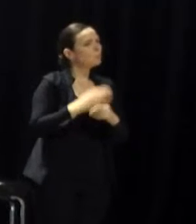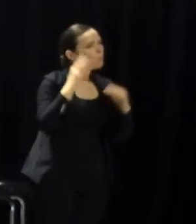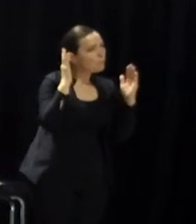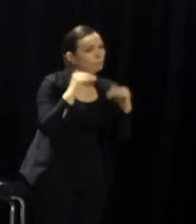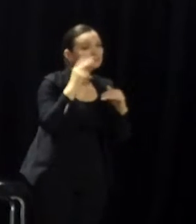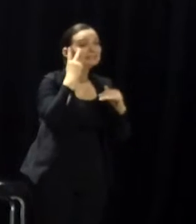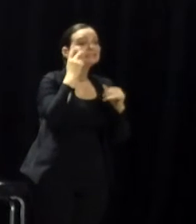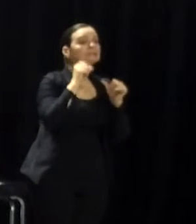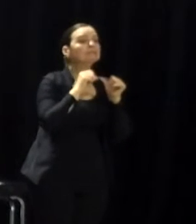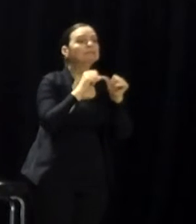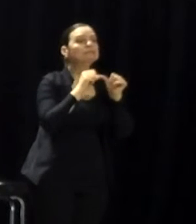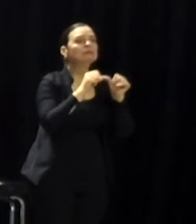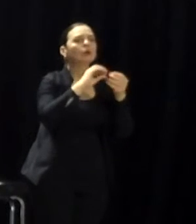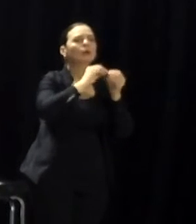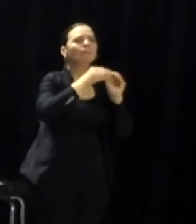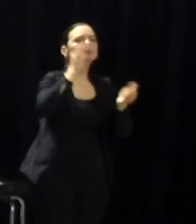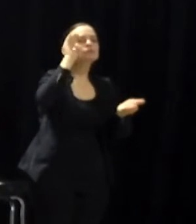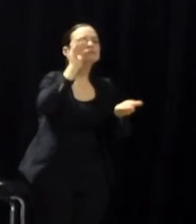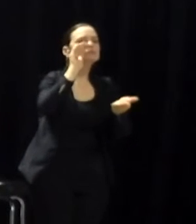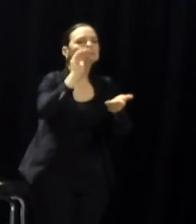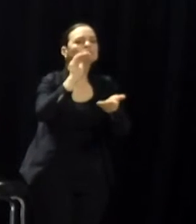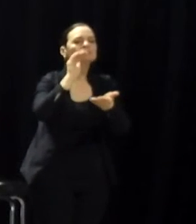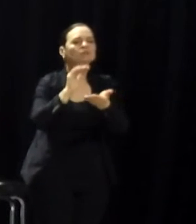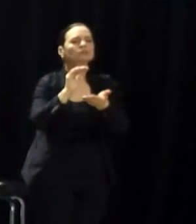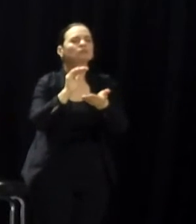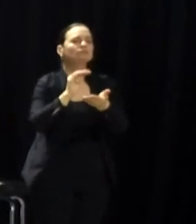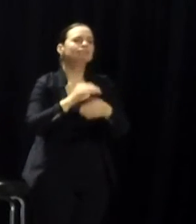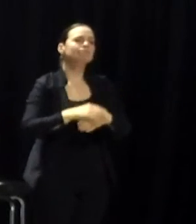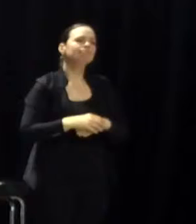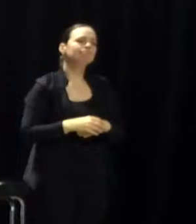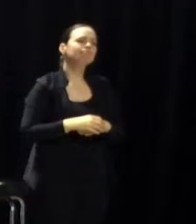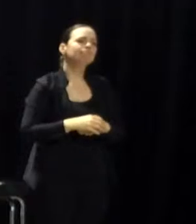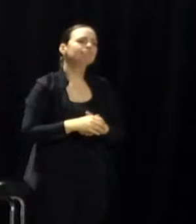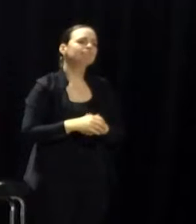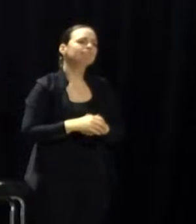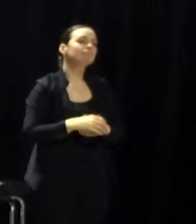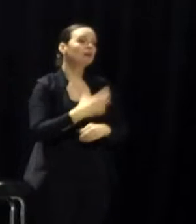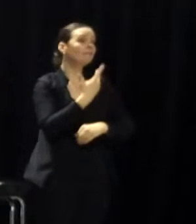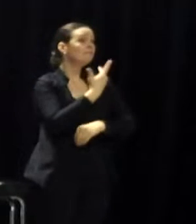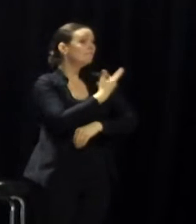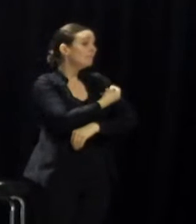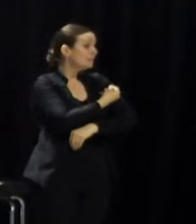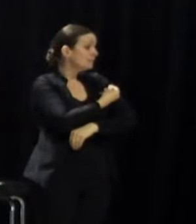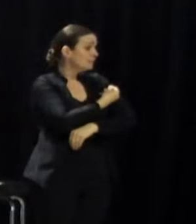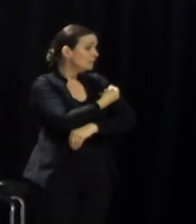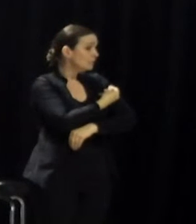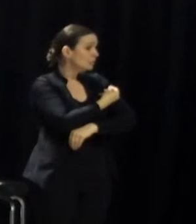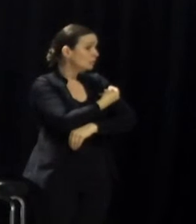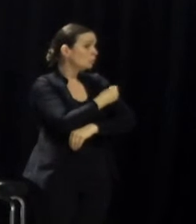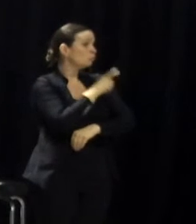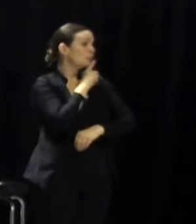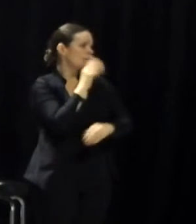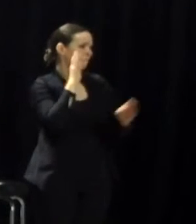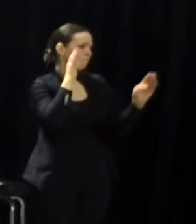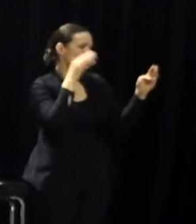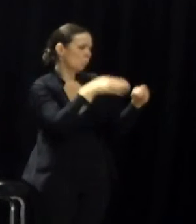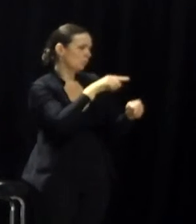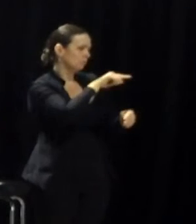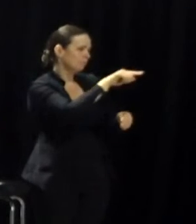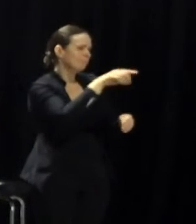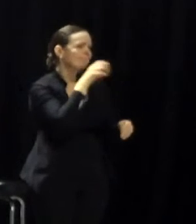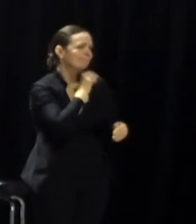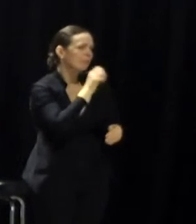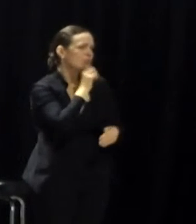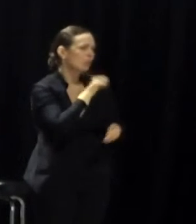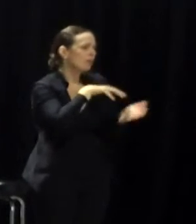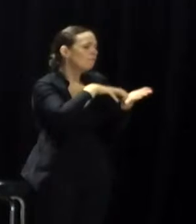to get on the better side of this. And by vaccinating our most vulnerable, by getting more people vaccinated every